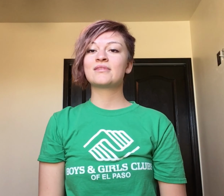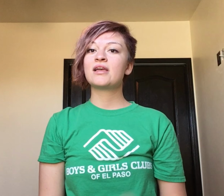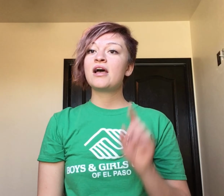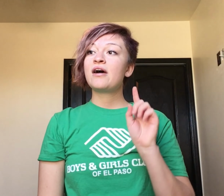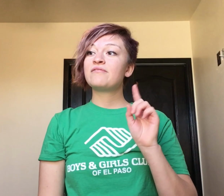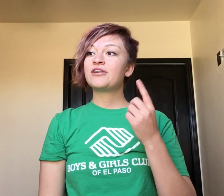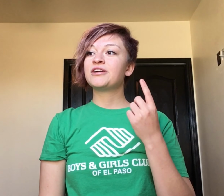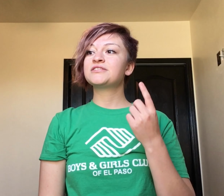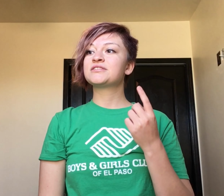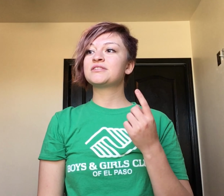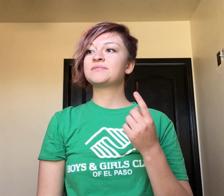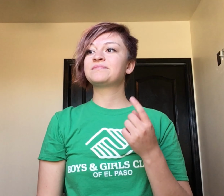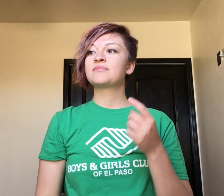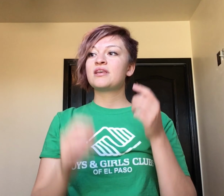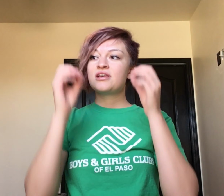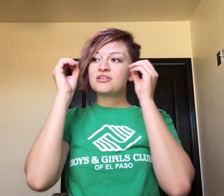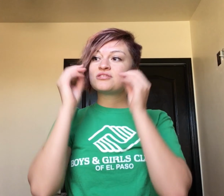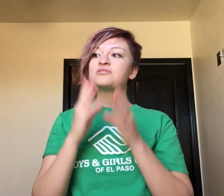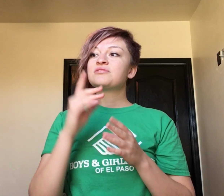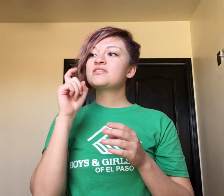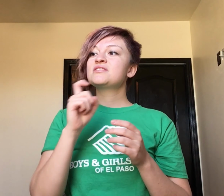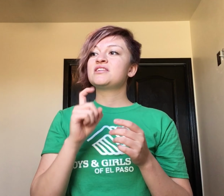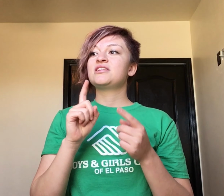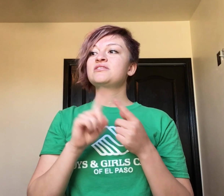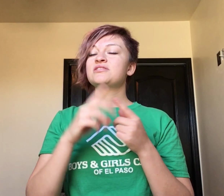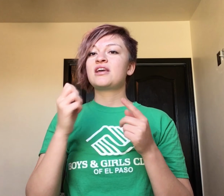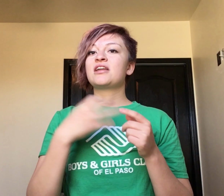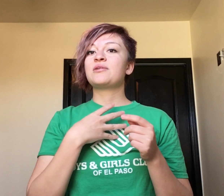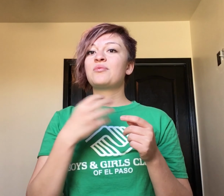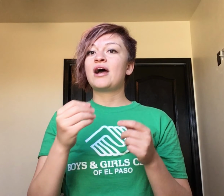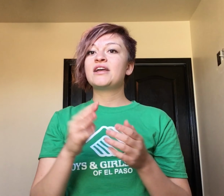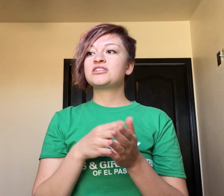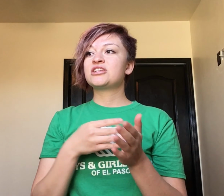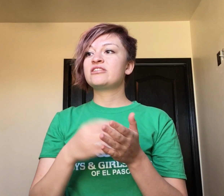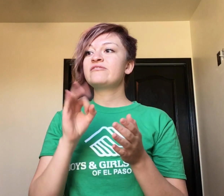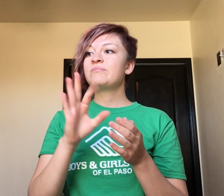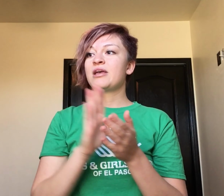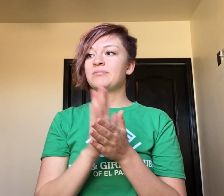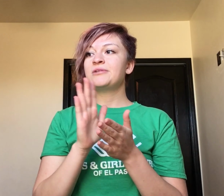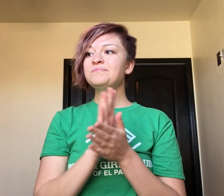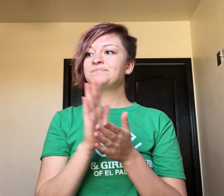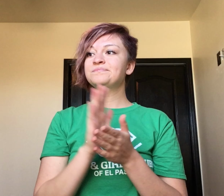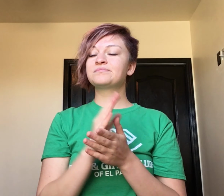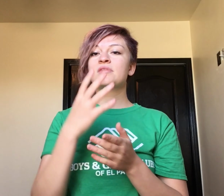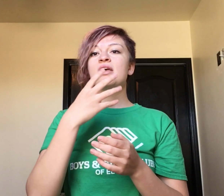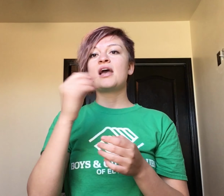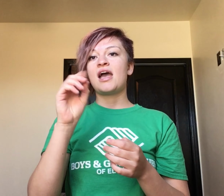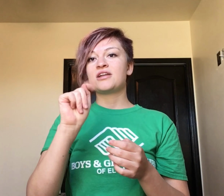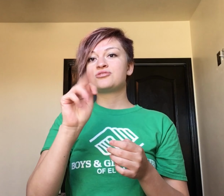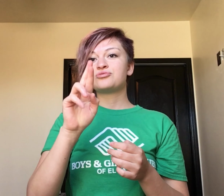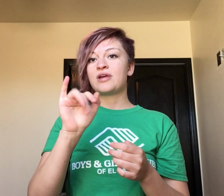First, students need to get a white sheet of paper and trace